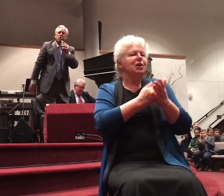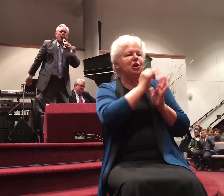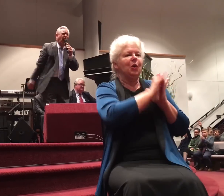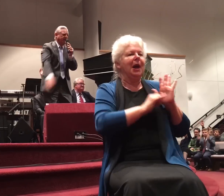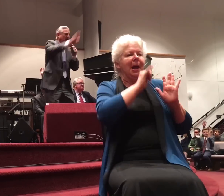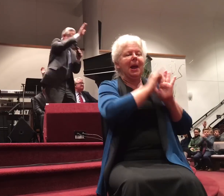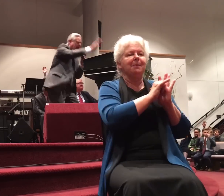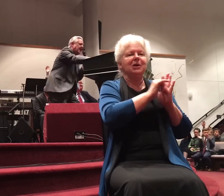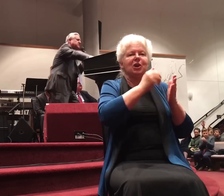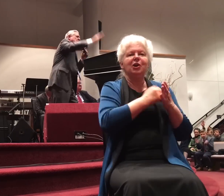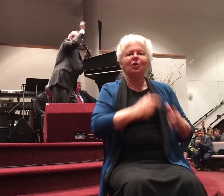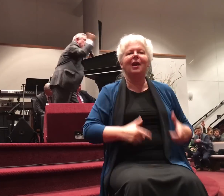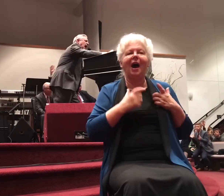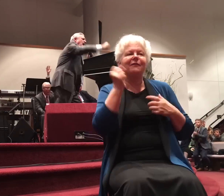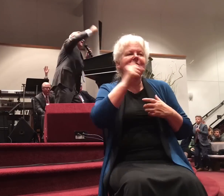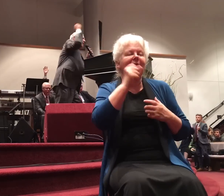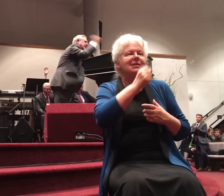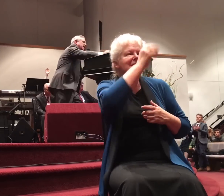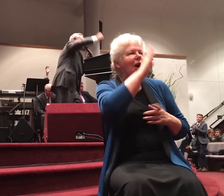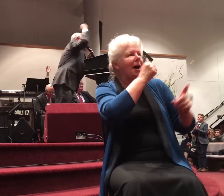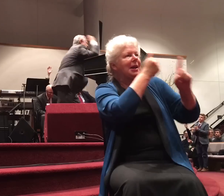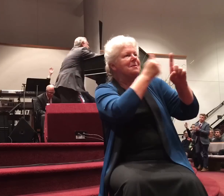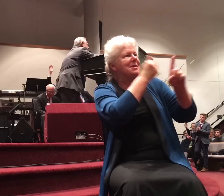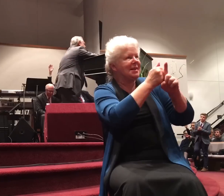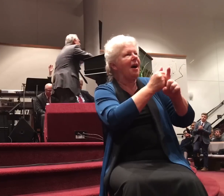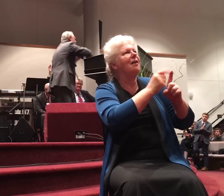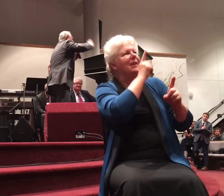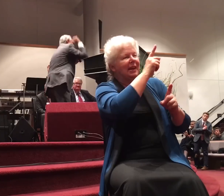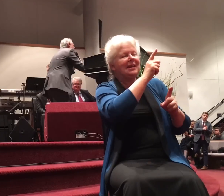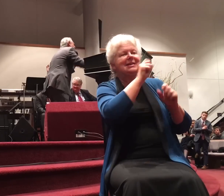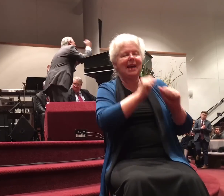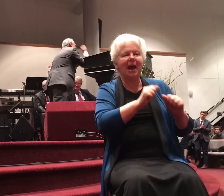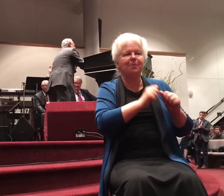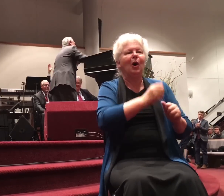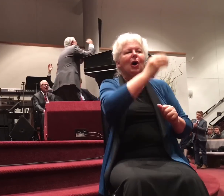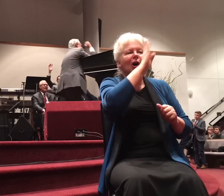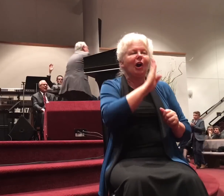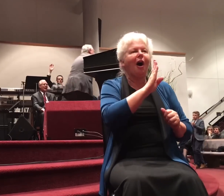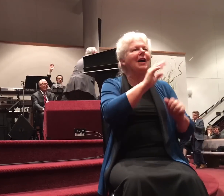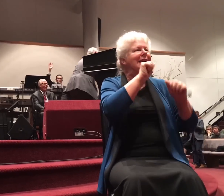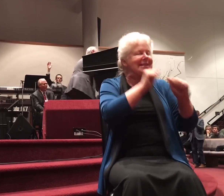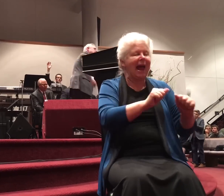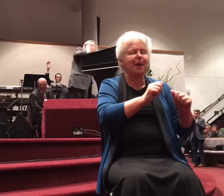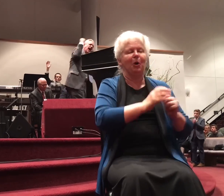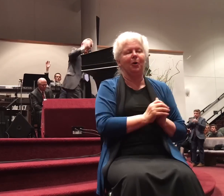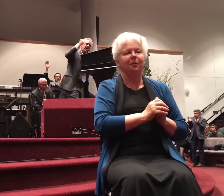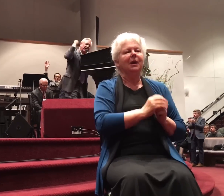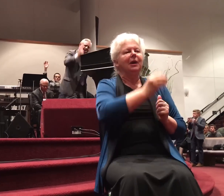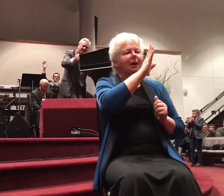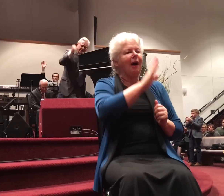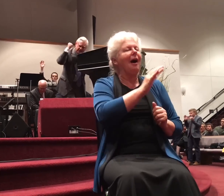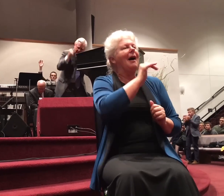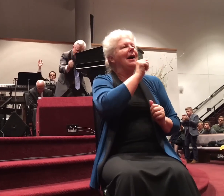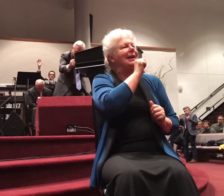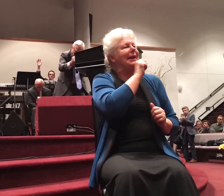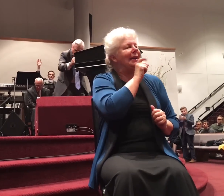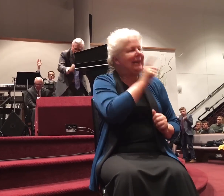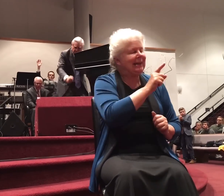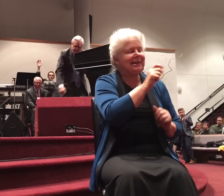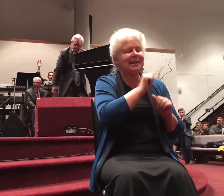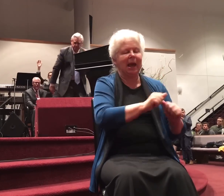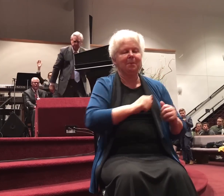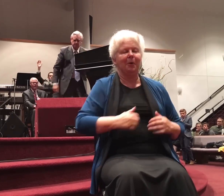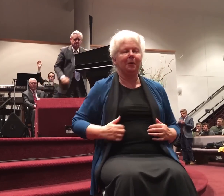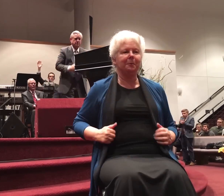give you a new life. Yes, God is able. God is able. God is able.